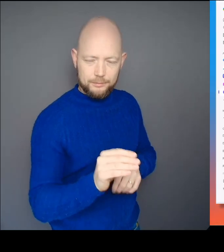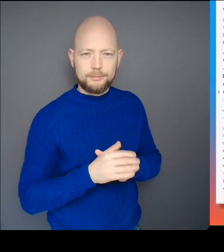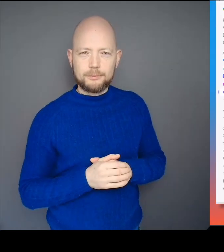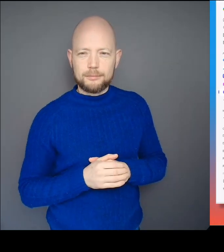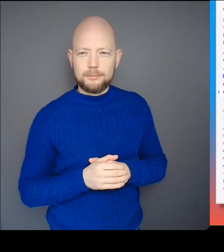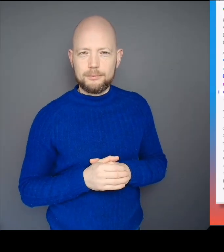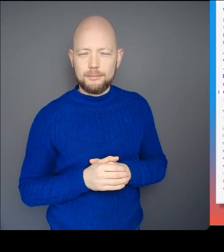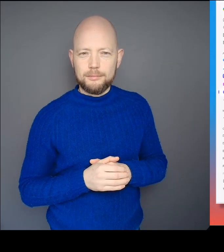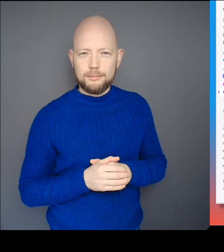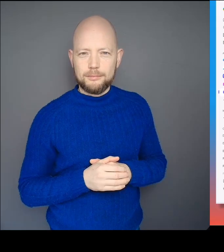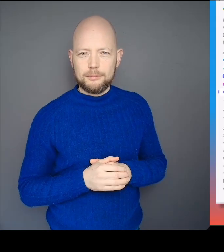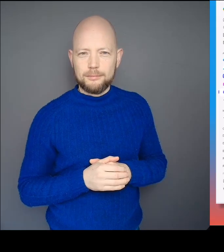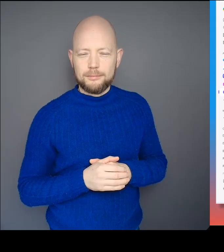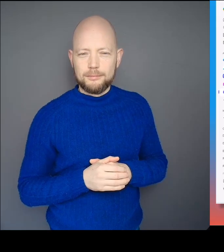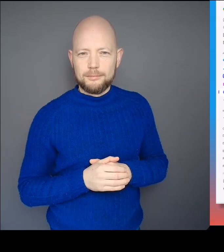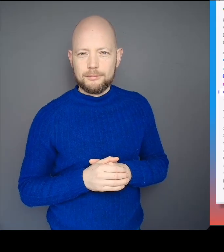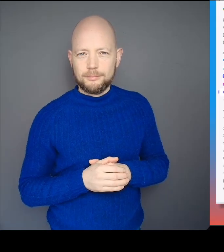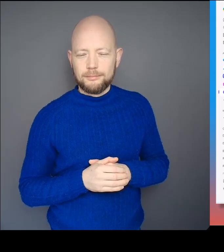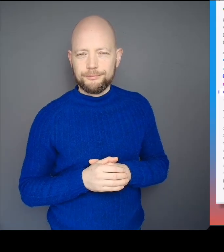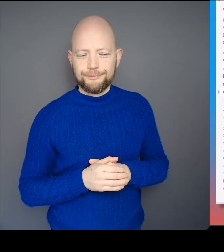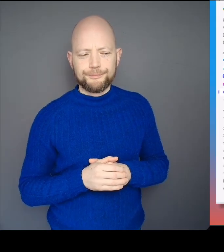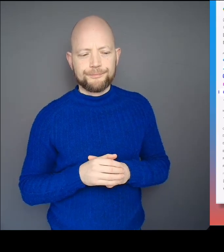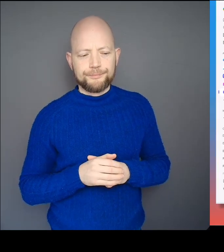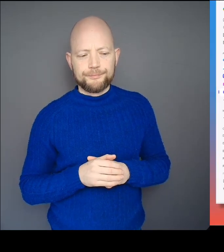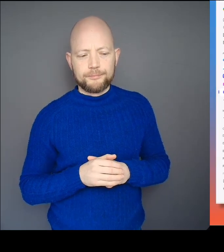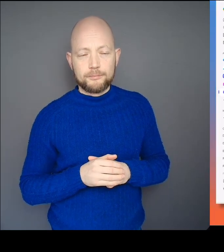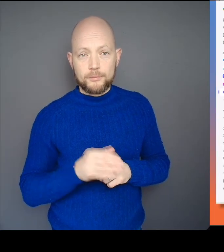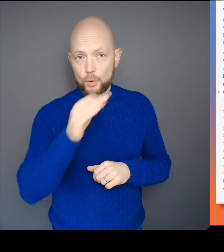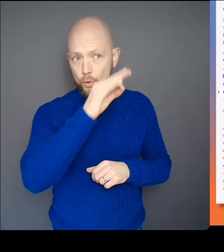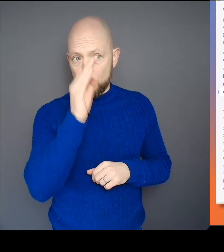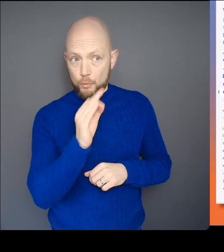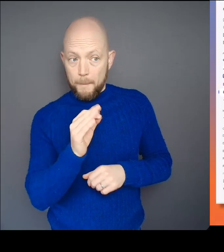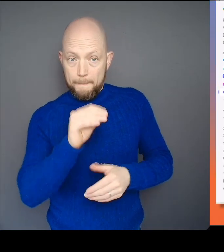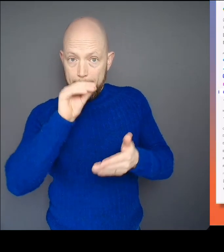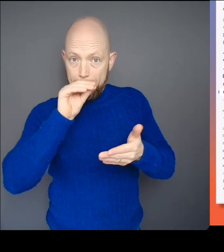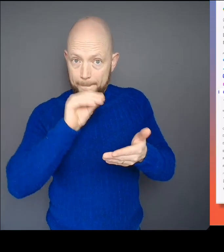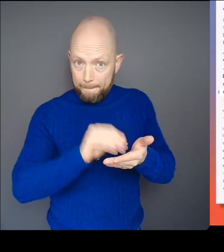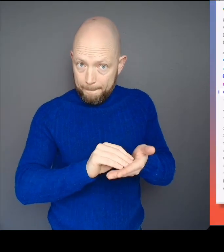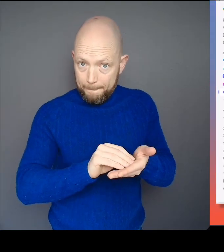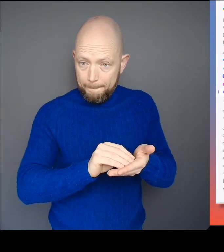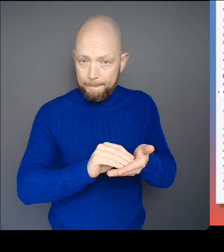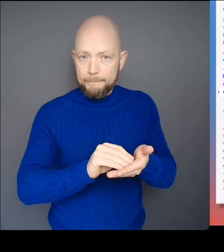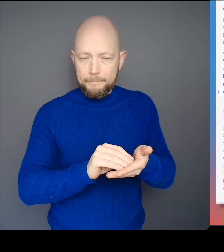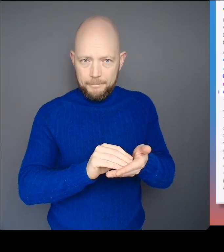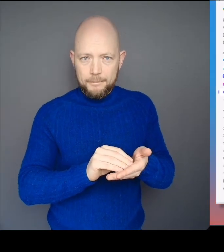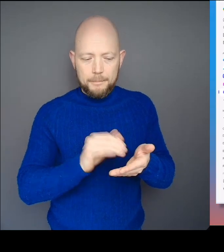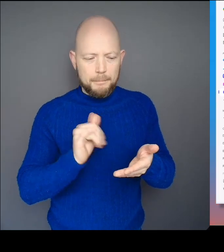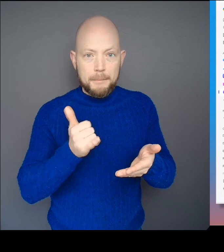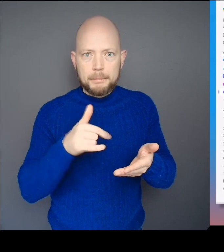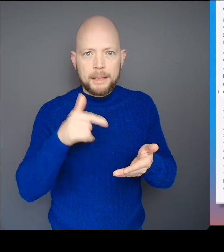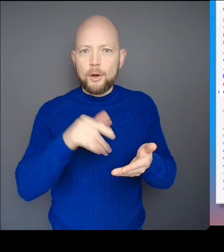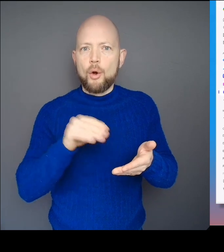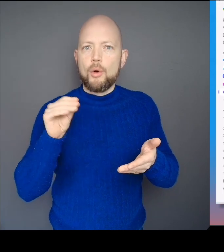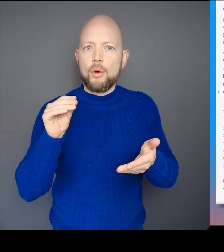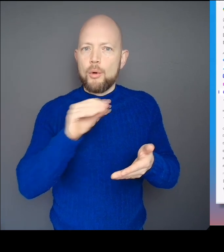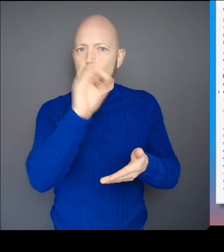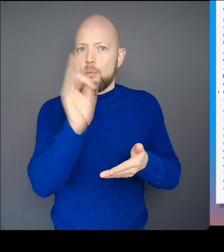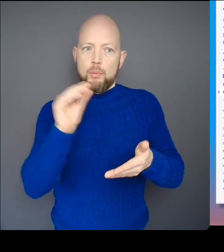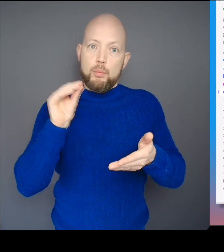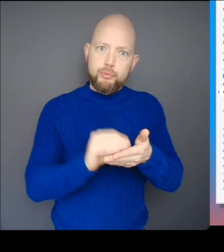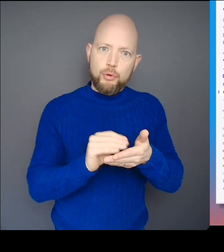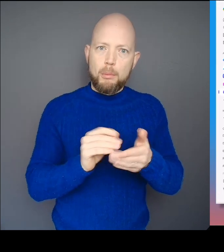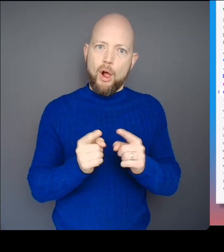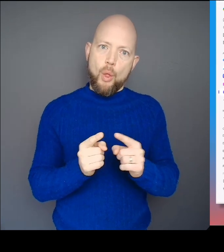So the idea here is the journey sort of from prompt to agent, and the thought process you can go through is if you've got a prompt that starts to